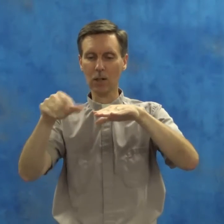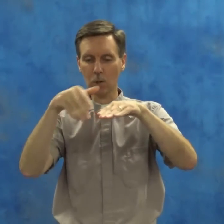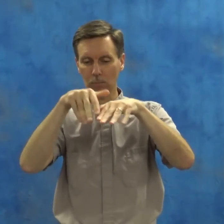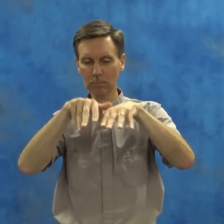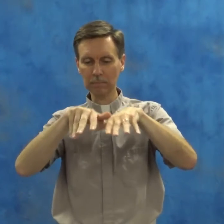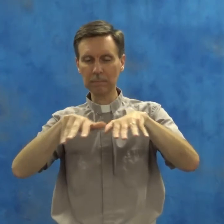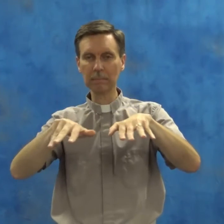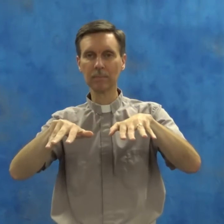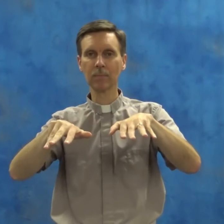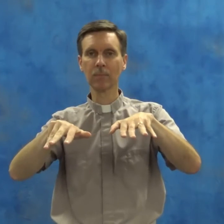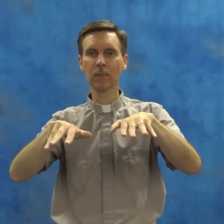shallow.